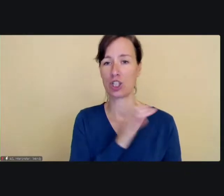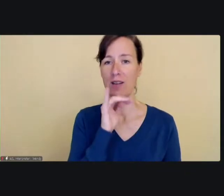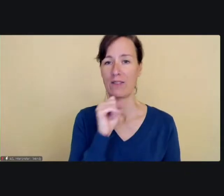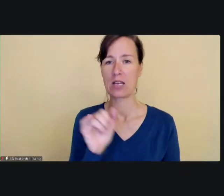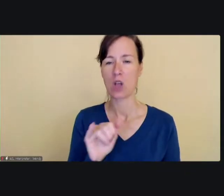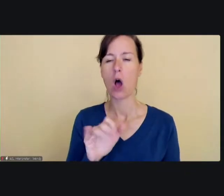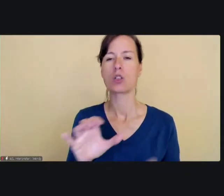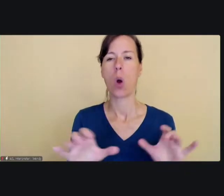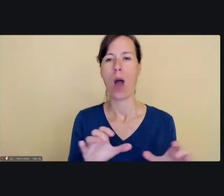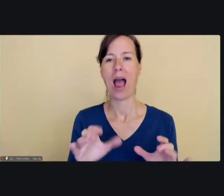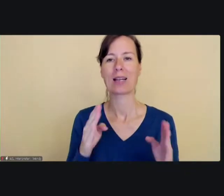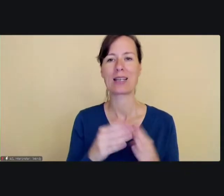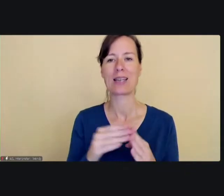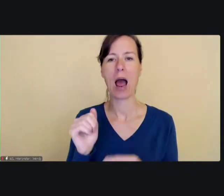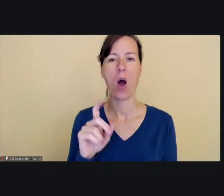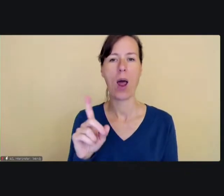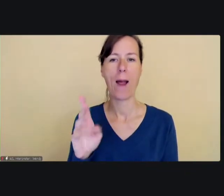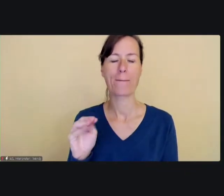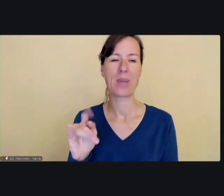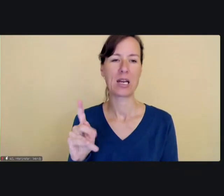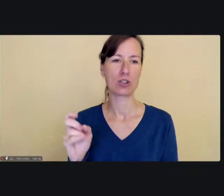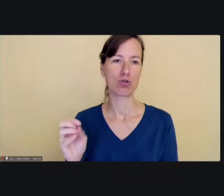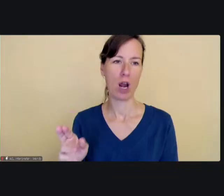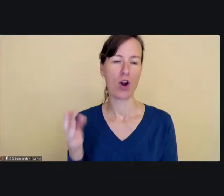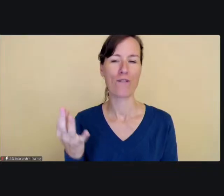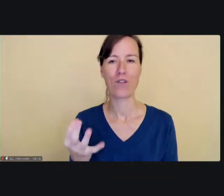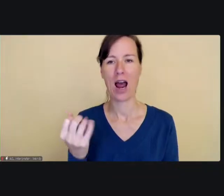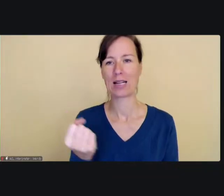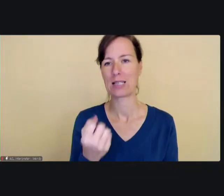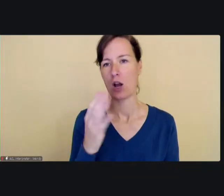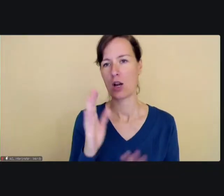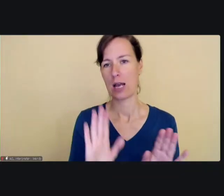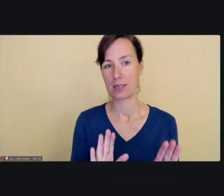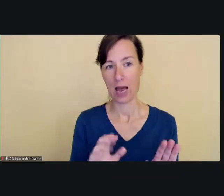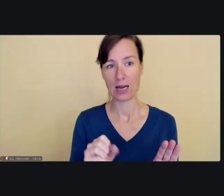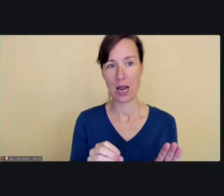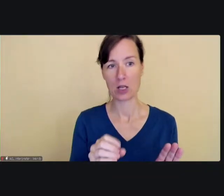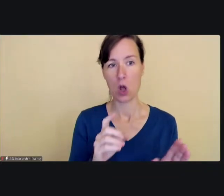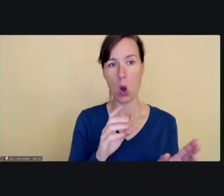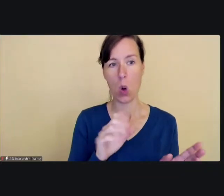administrator Friday, Saturday, Sunday, and Monday. So please try to direct your emergencies to her.